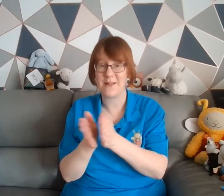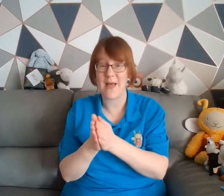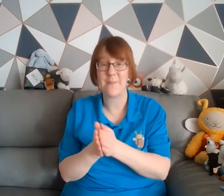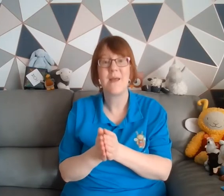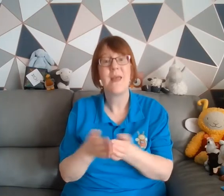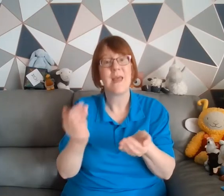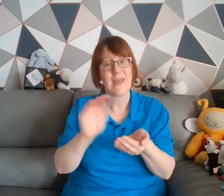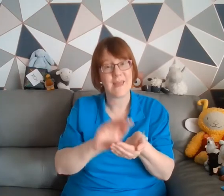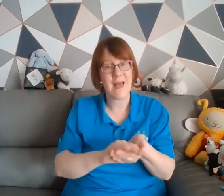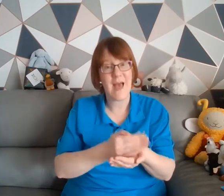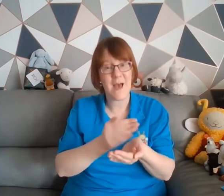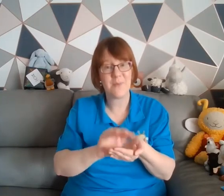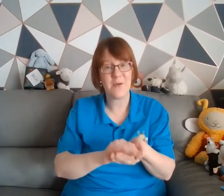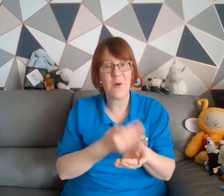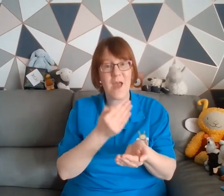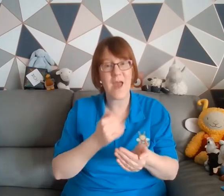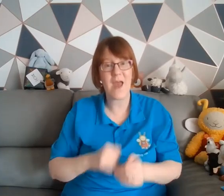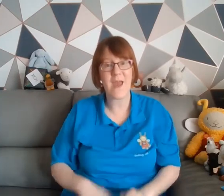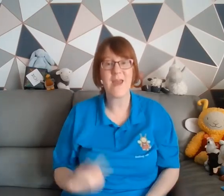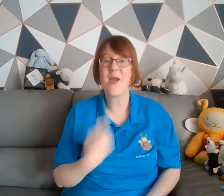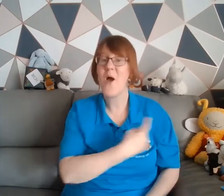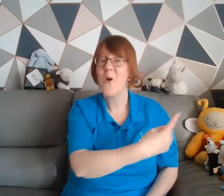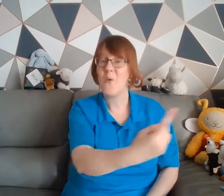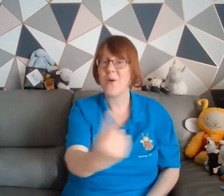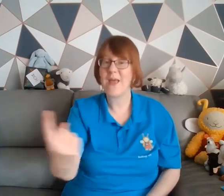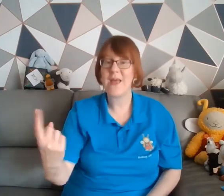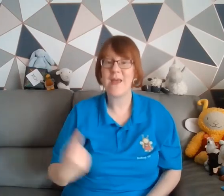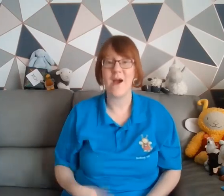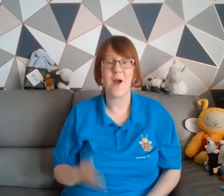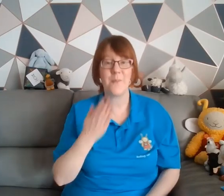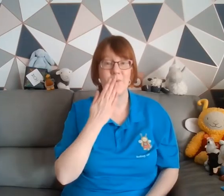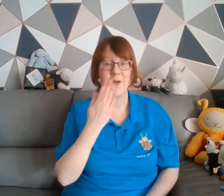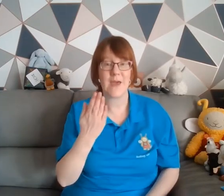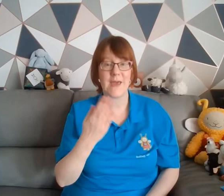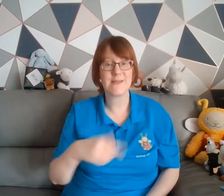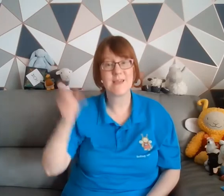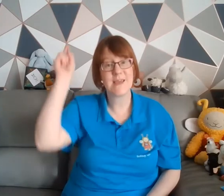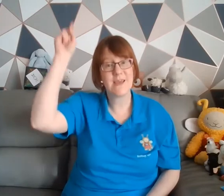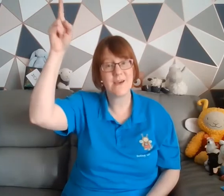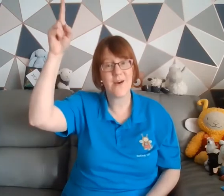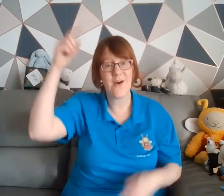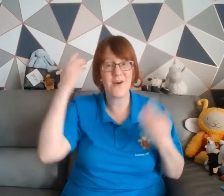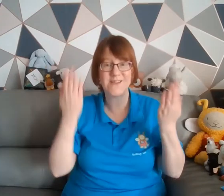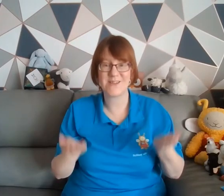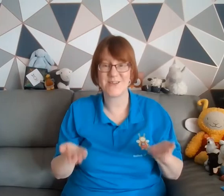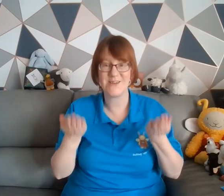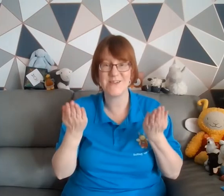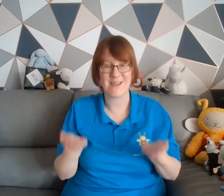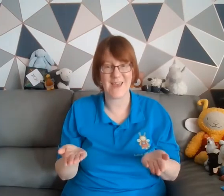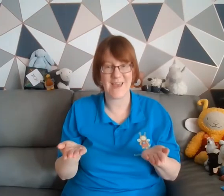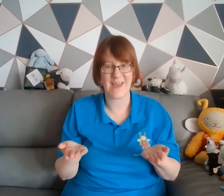clap in a happy way. We are praising God